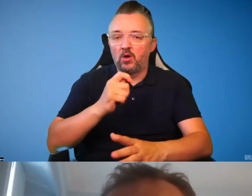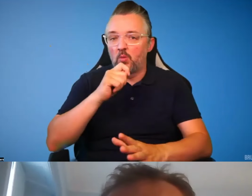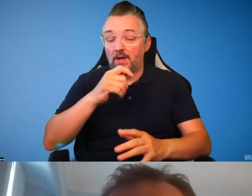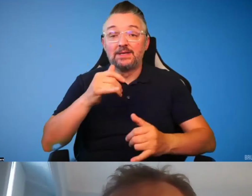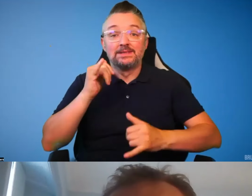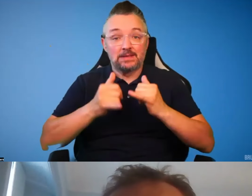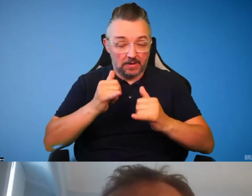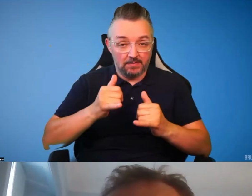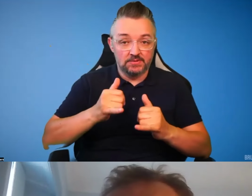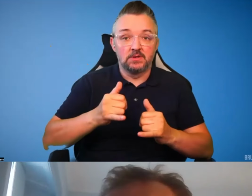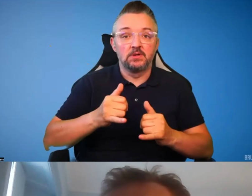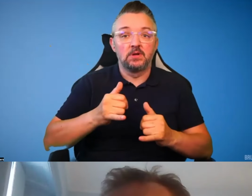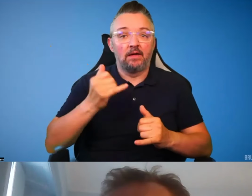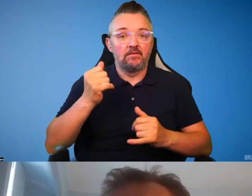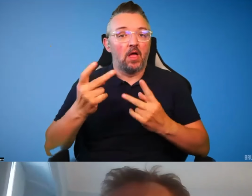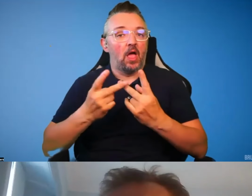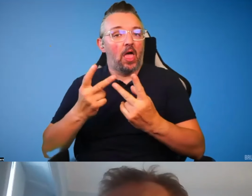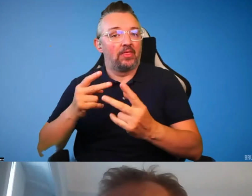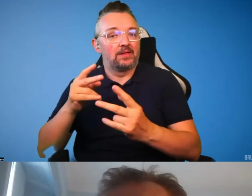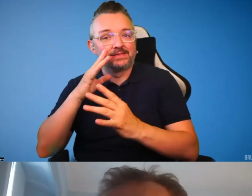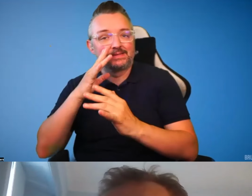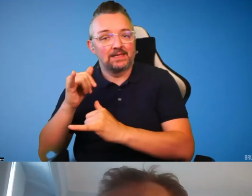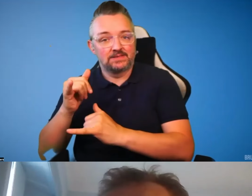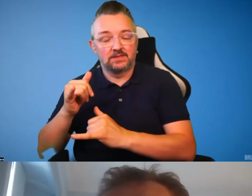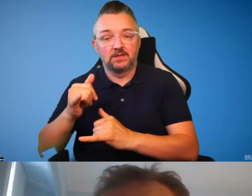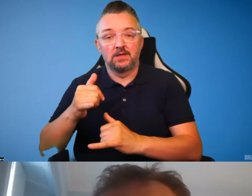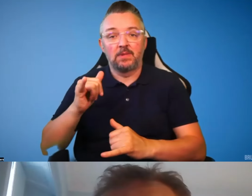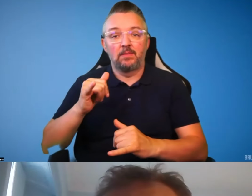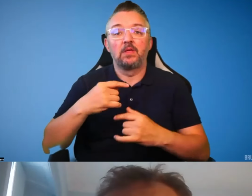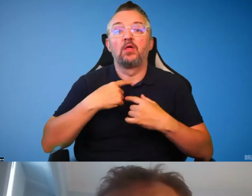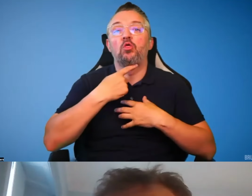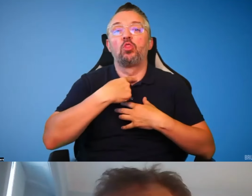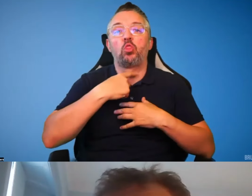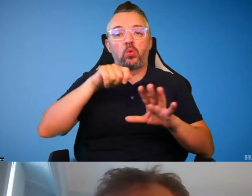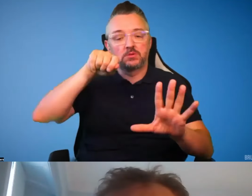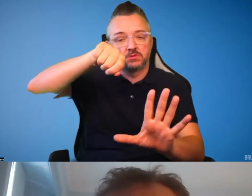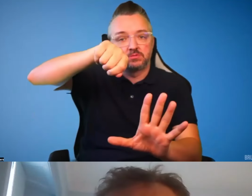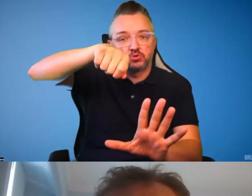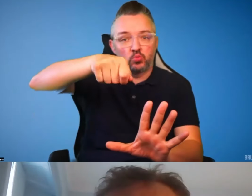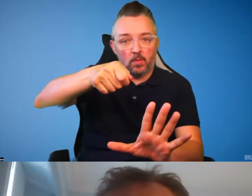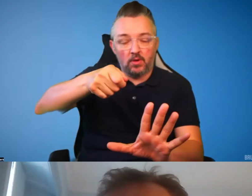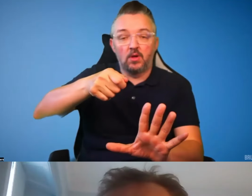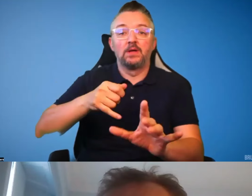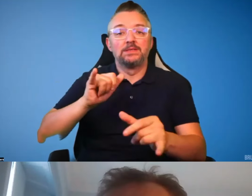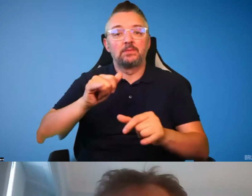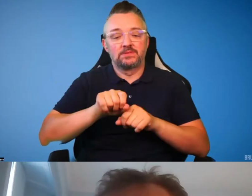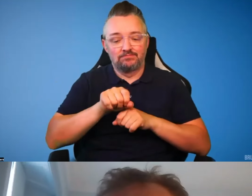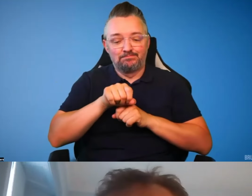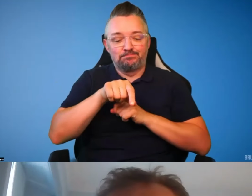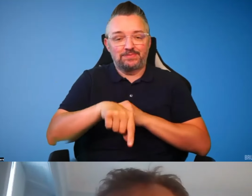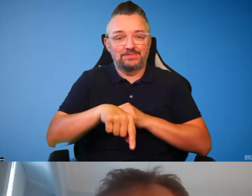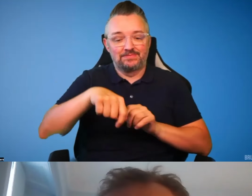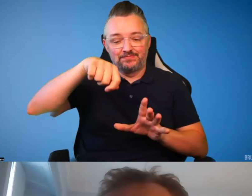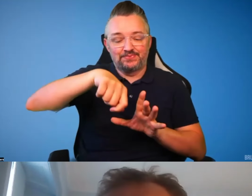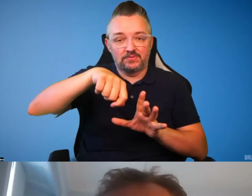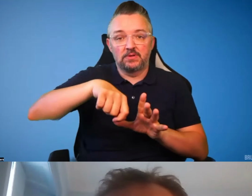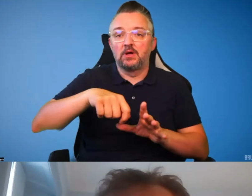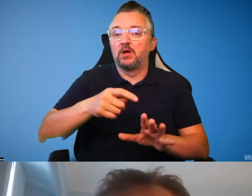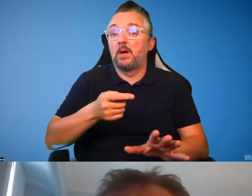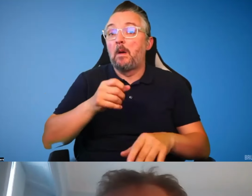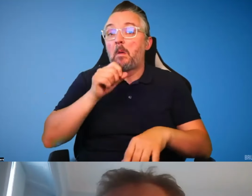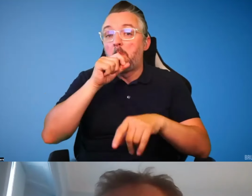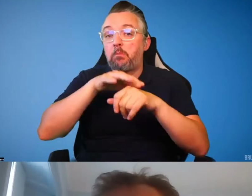testing in other ways. For example, swabbing the throat, and occasionally on urine, and very rarely on blood. But